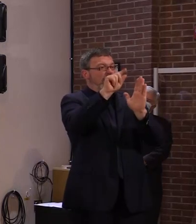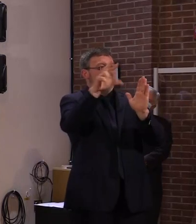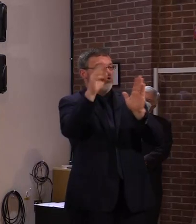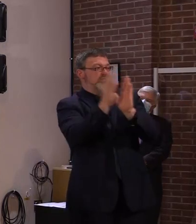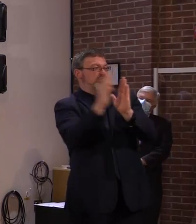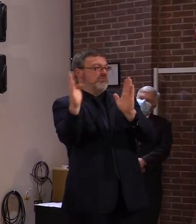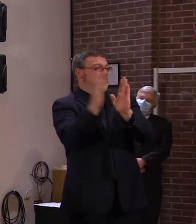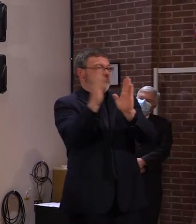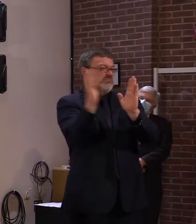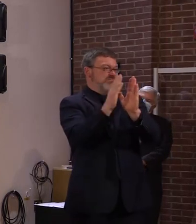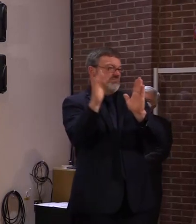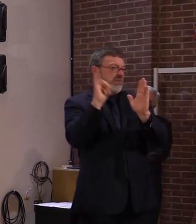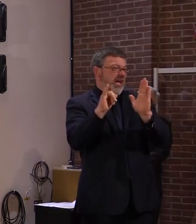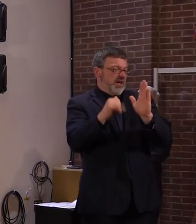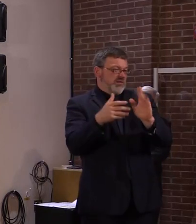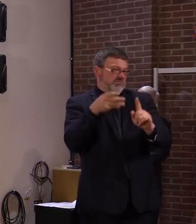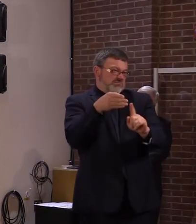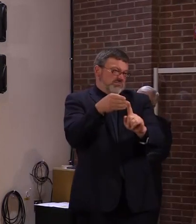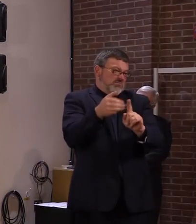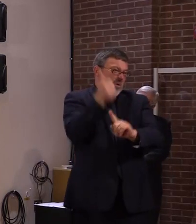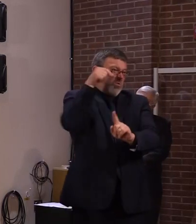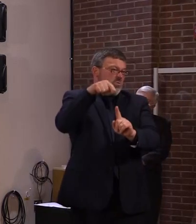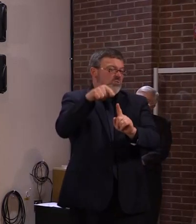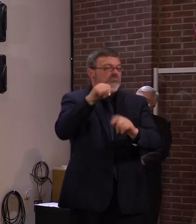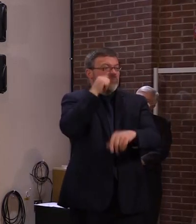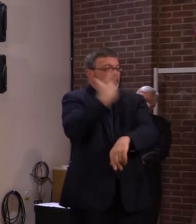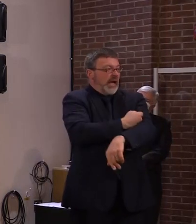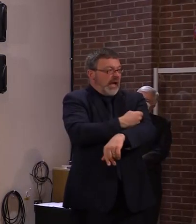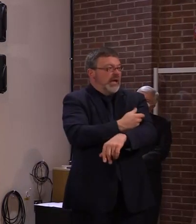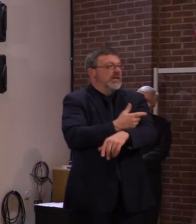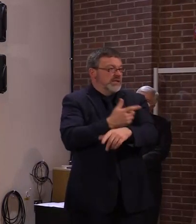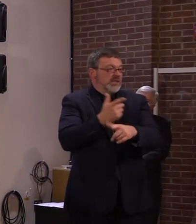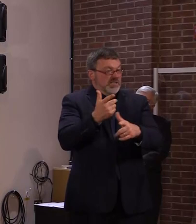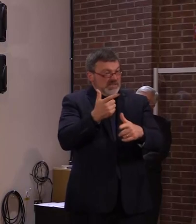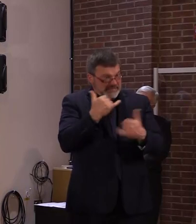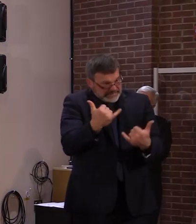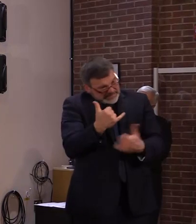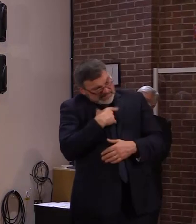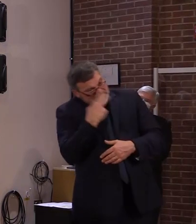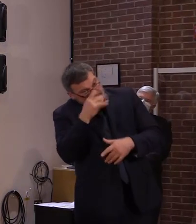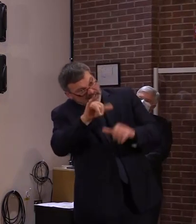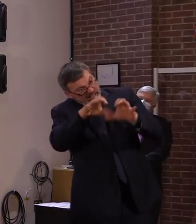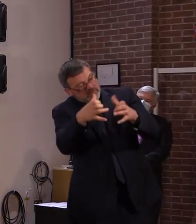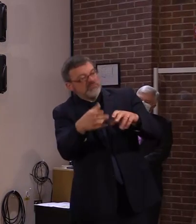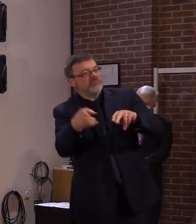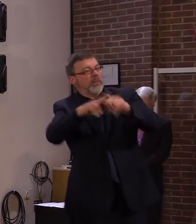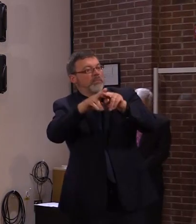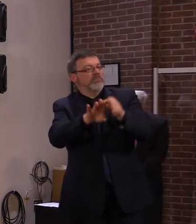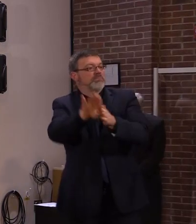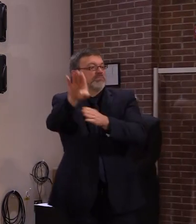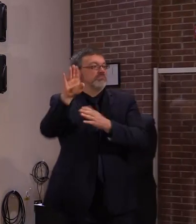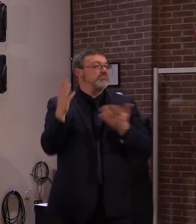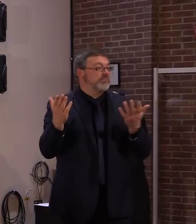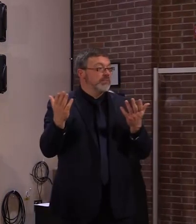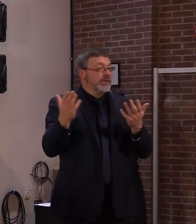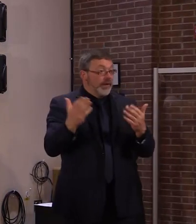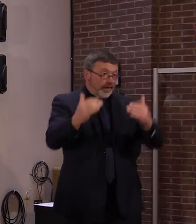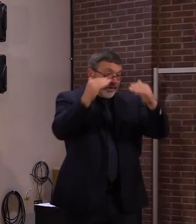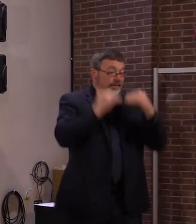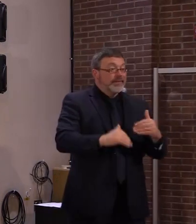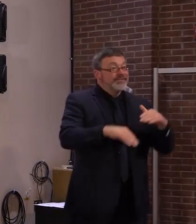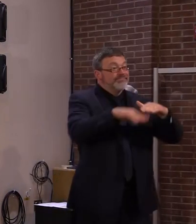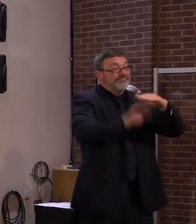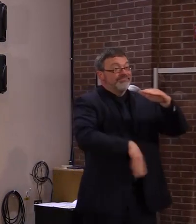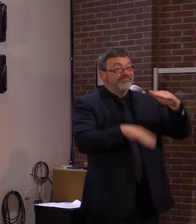their own surge in the past week. And cases in children have also been a significant driver in this